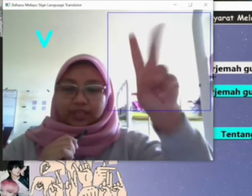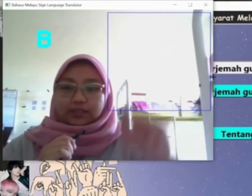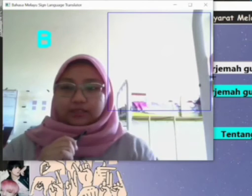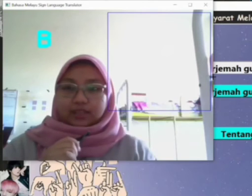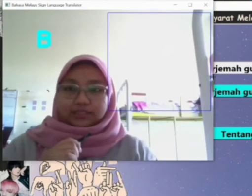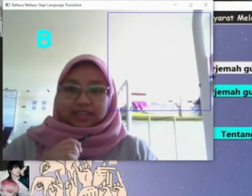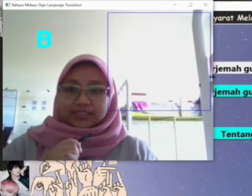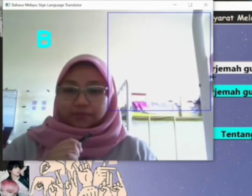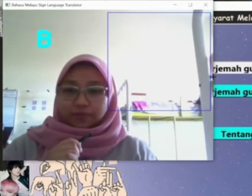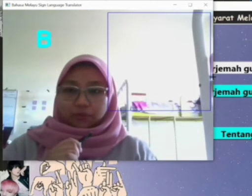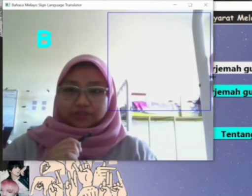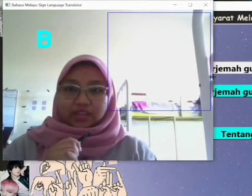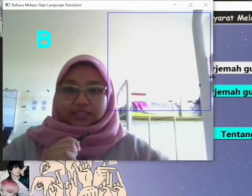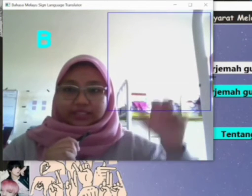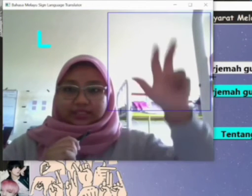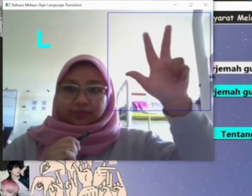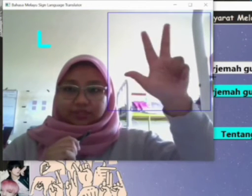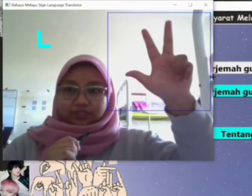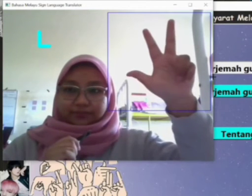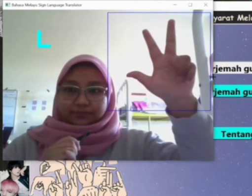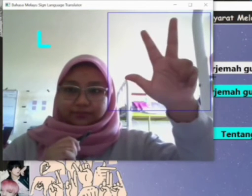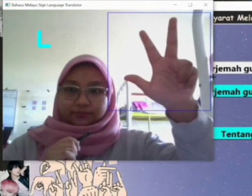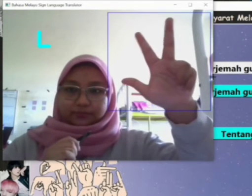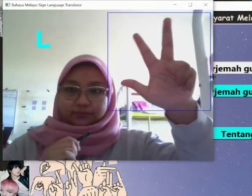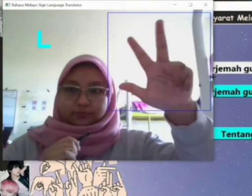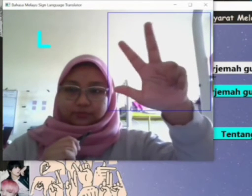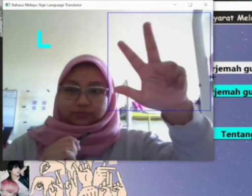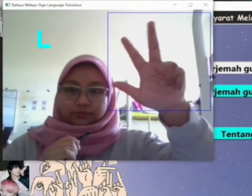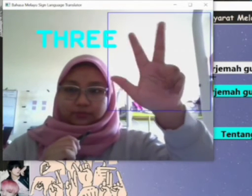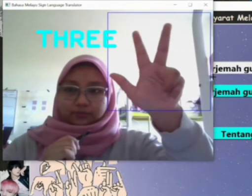2. And the last number I will try is number 3.